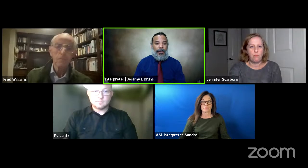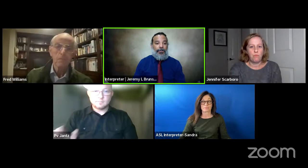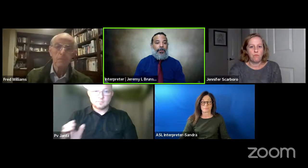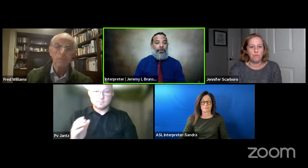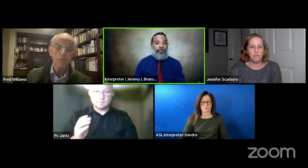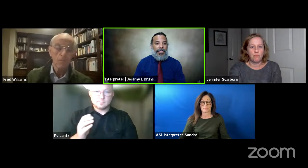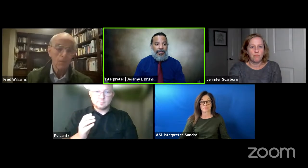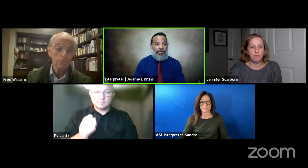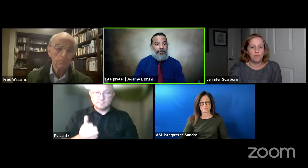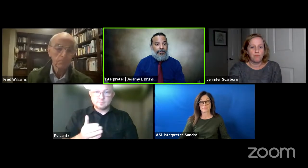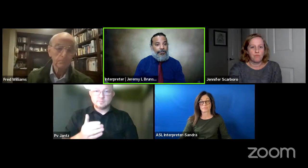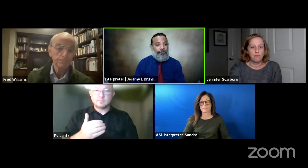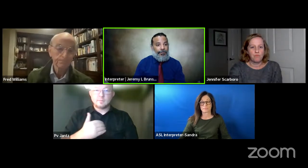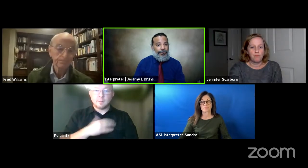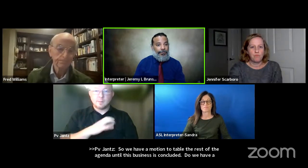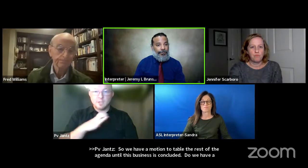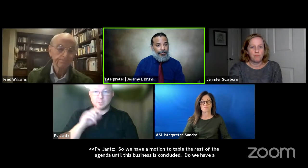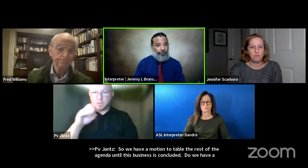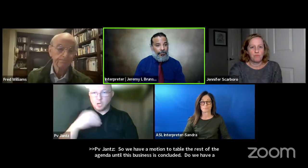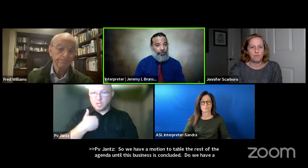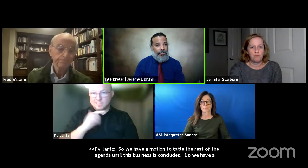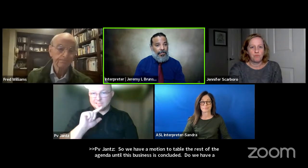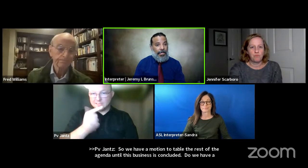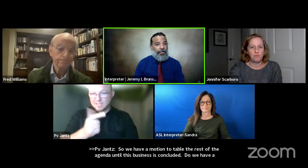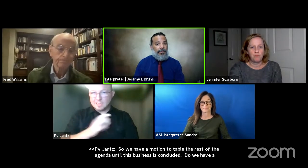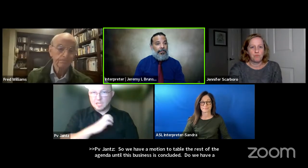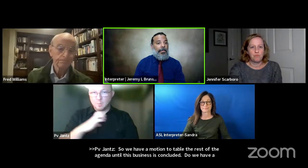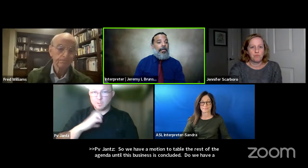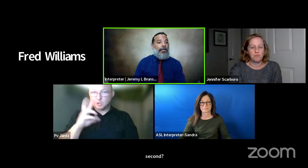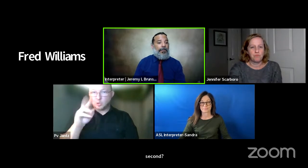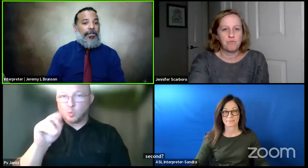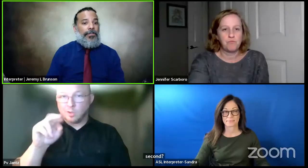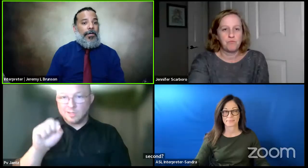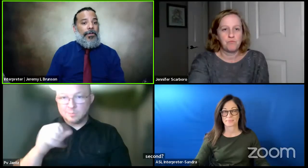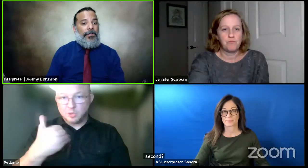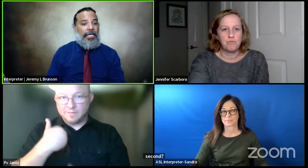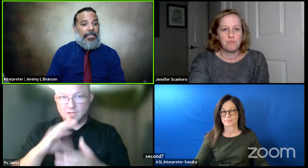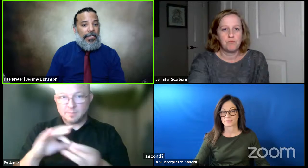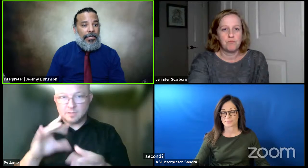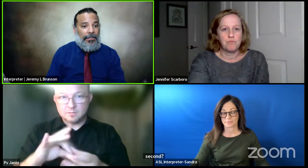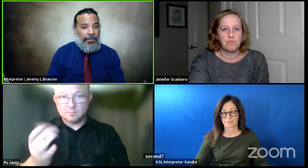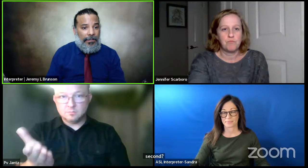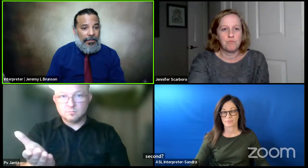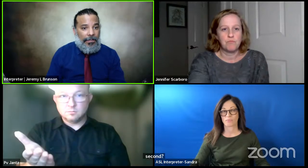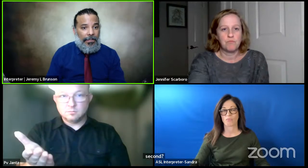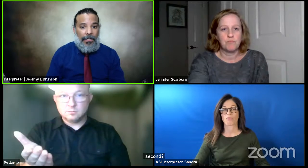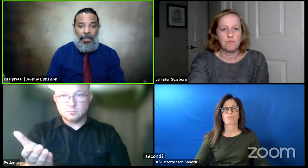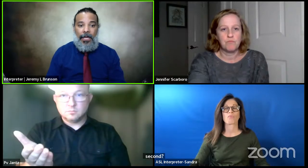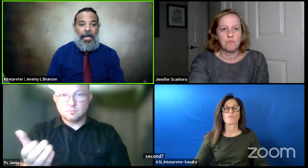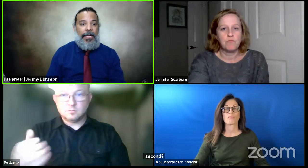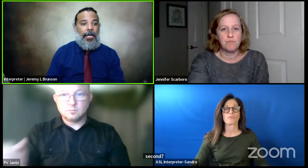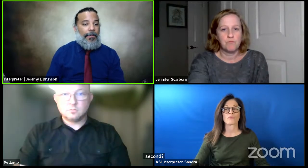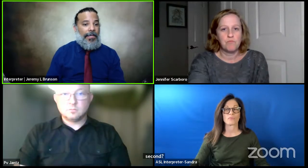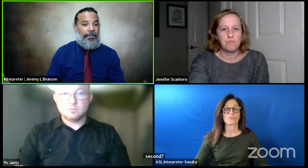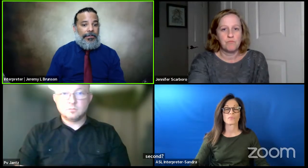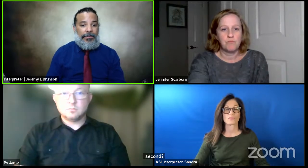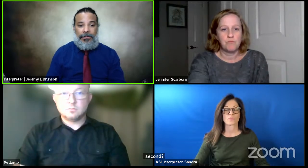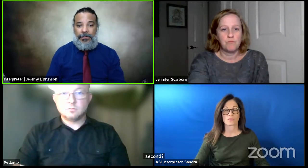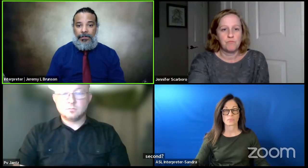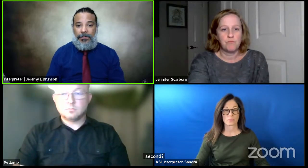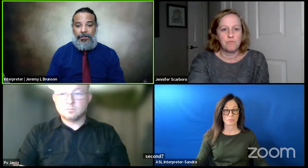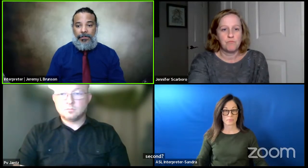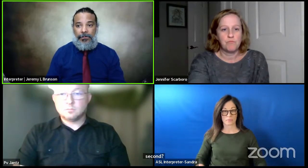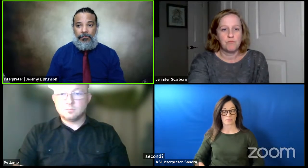Commissioner Scarborough seconds it. Okay, Commissioner Scarborough seconded it. Any